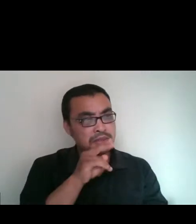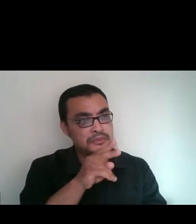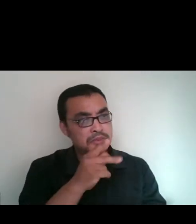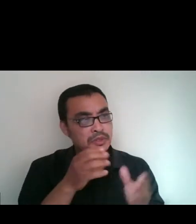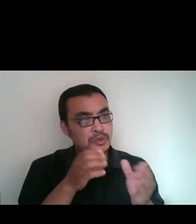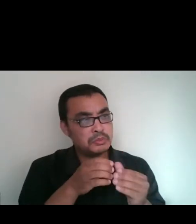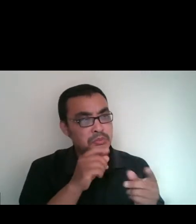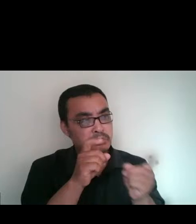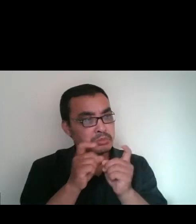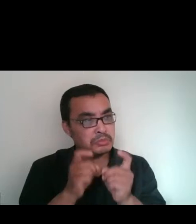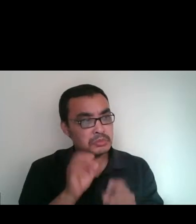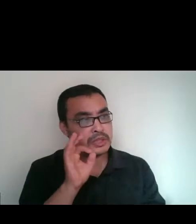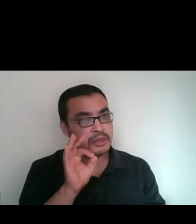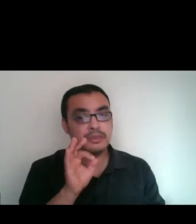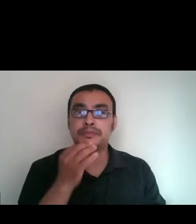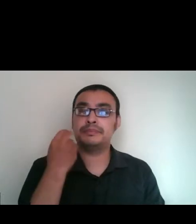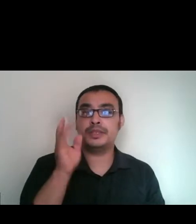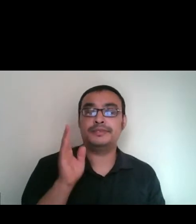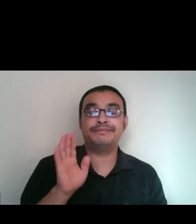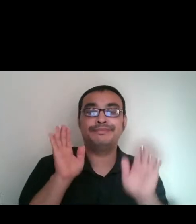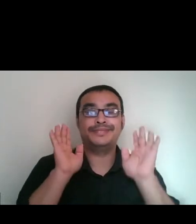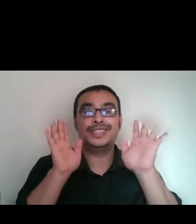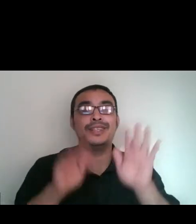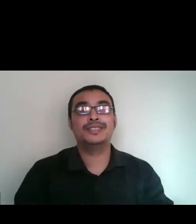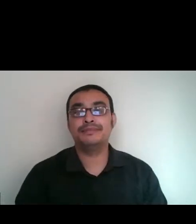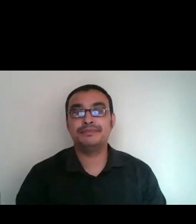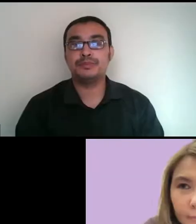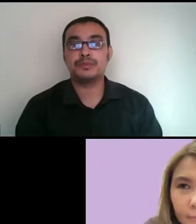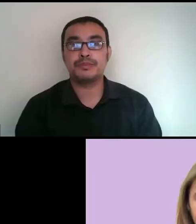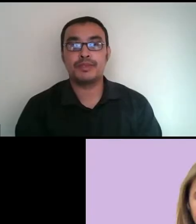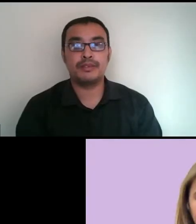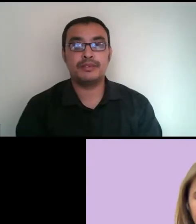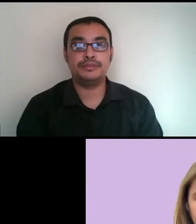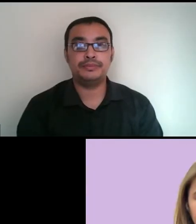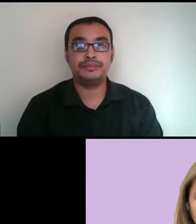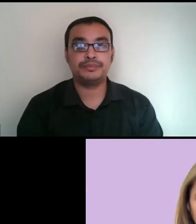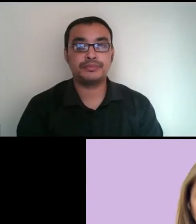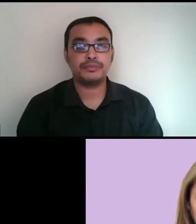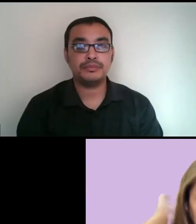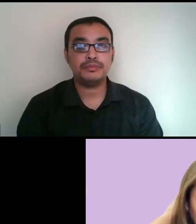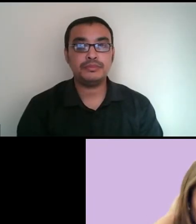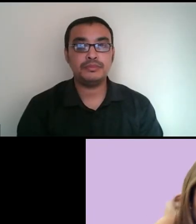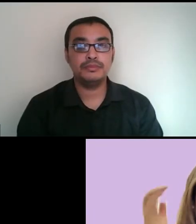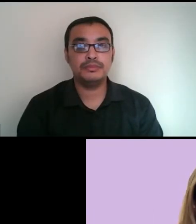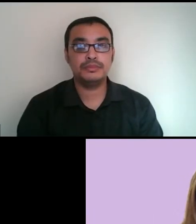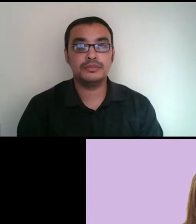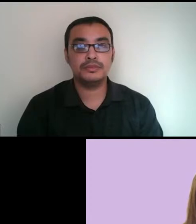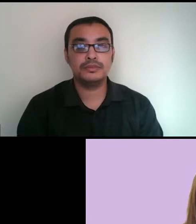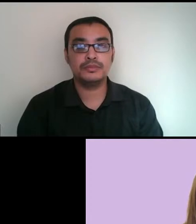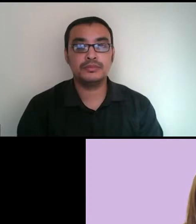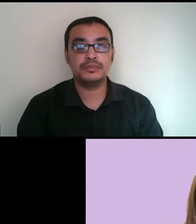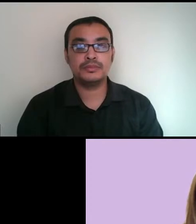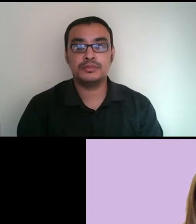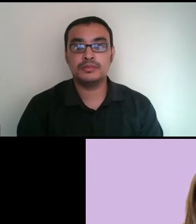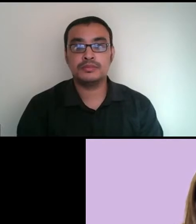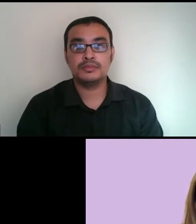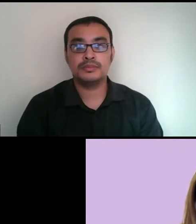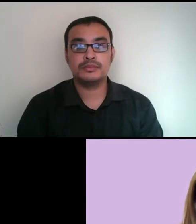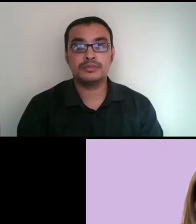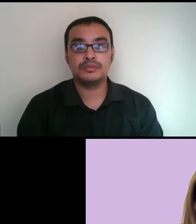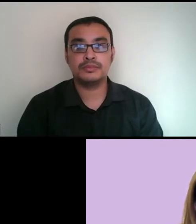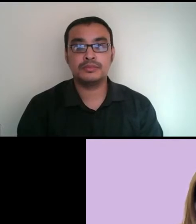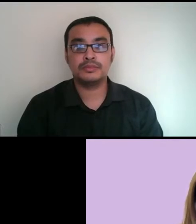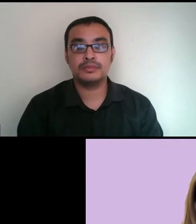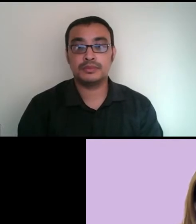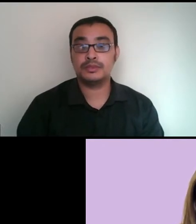Thank you very much, Dinesh. It's so happy to hear that you have been an active member of ILC Asia for so many years. And many